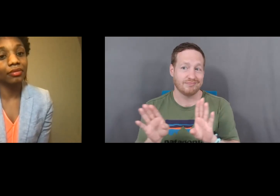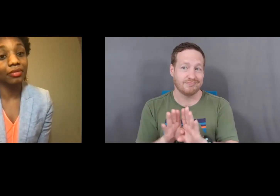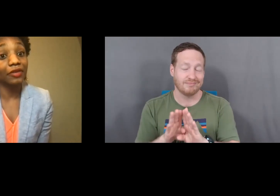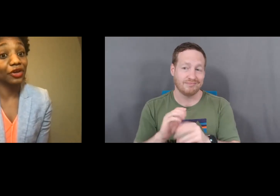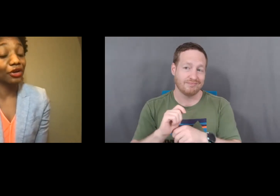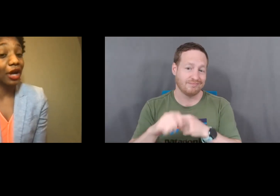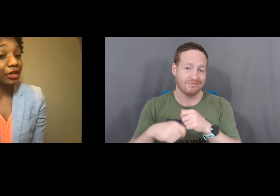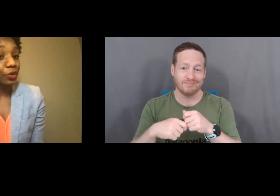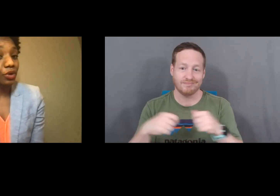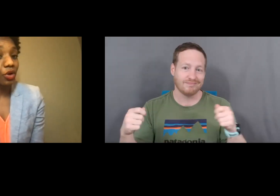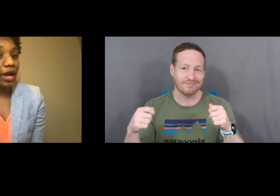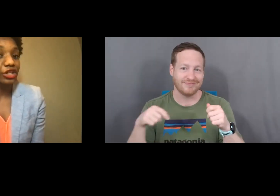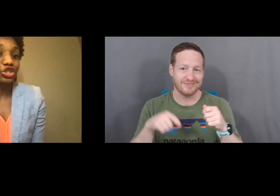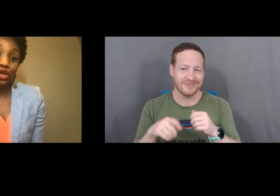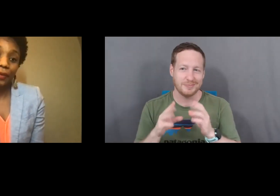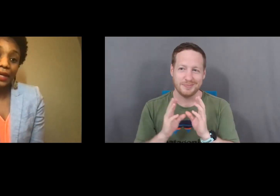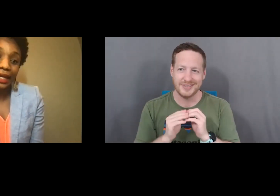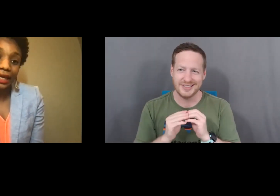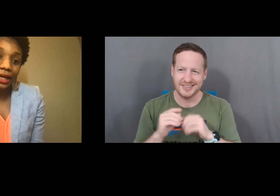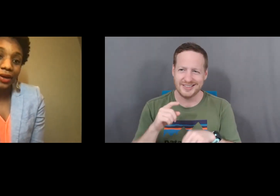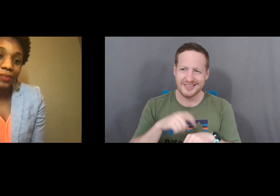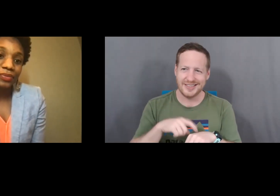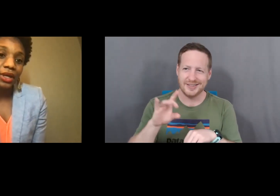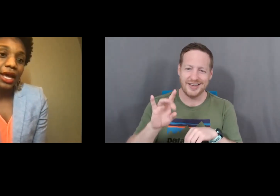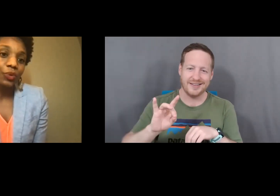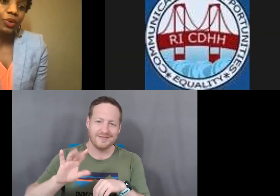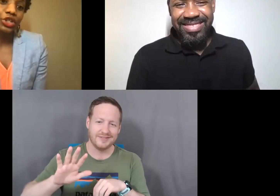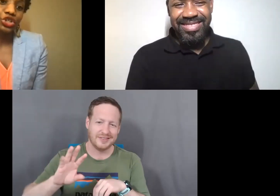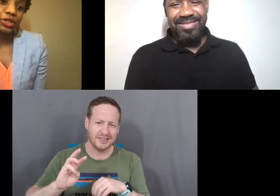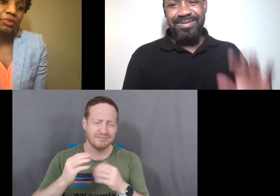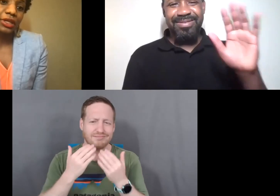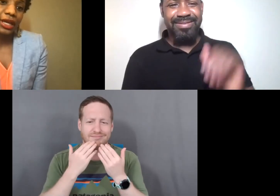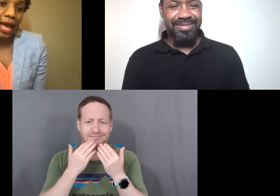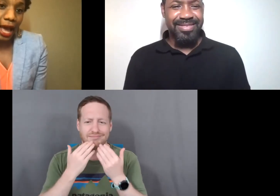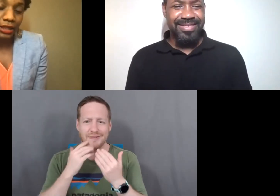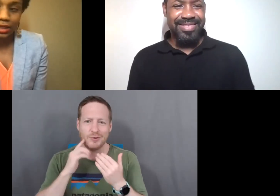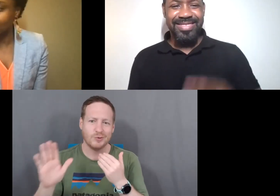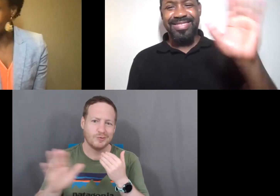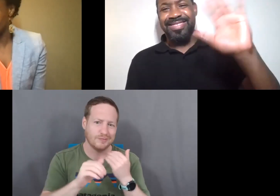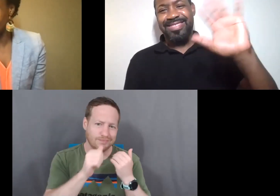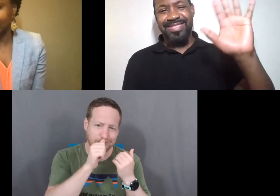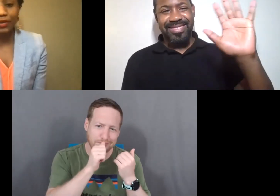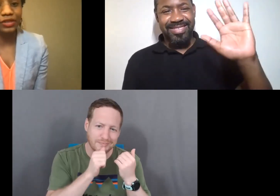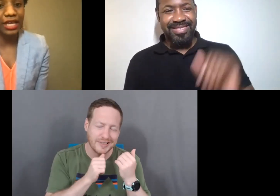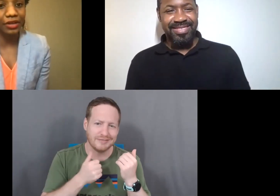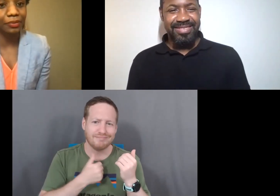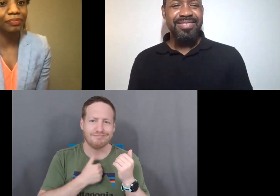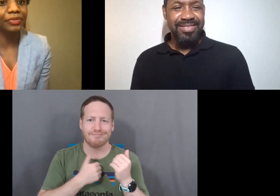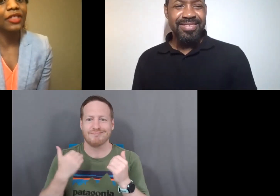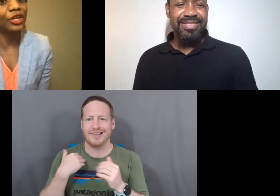If there are none, then we'll go ahead and adjourn the meeting. We will adjourn this meeting at 8:57. Thank you for